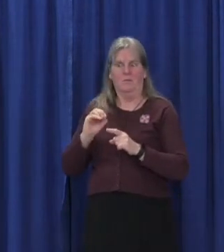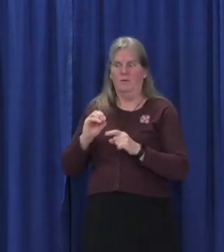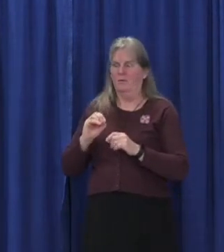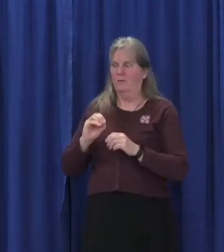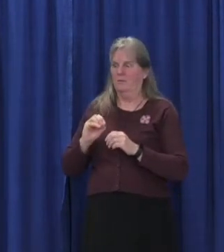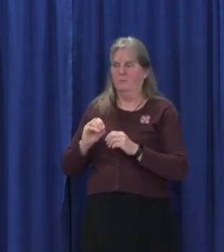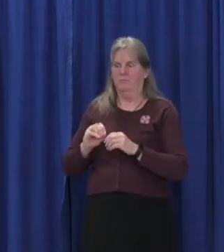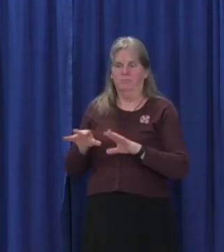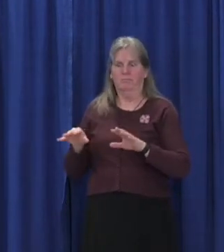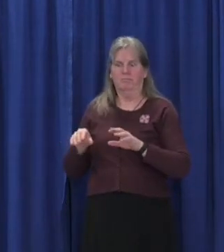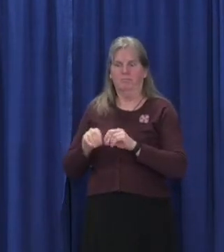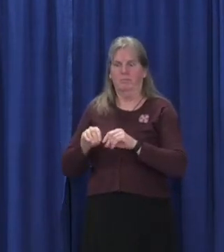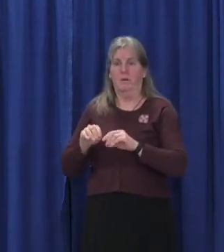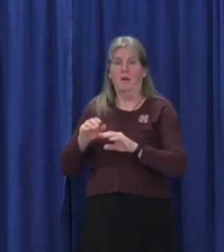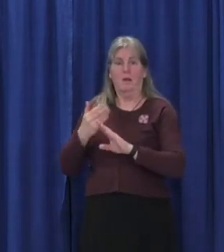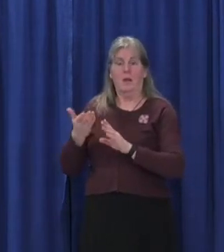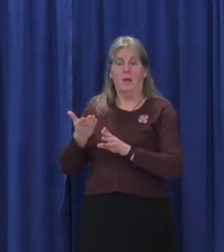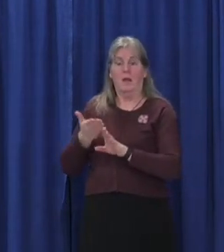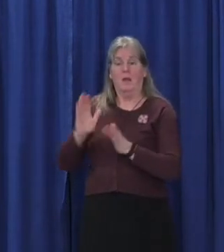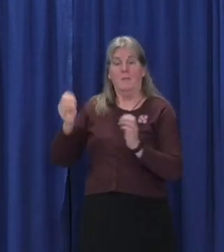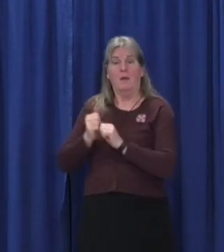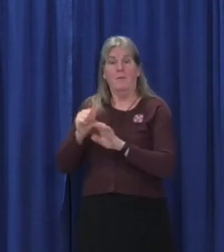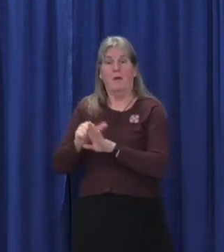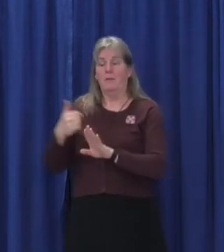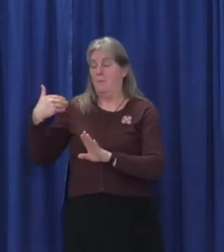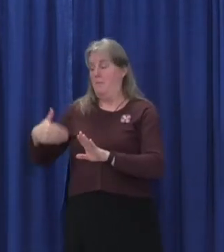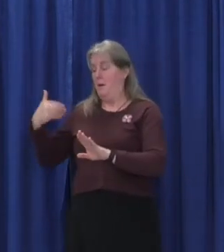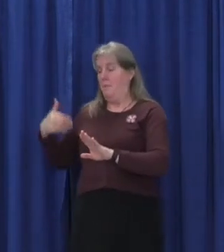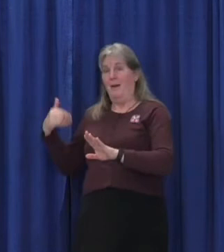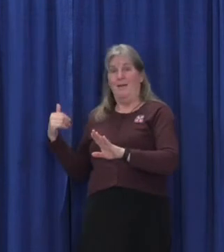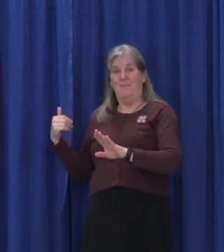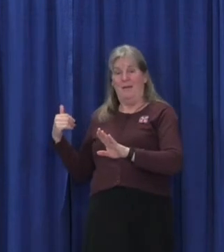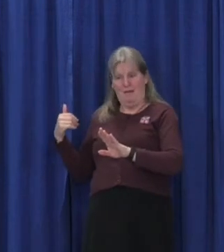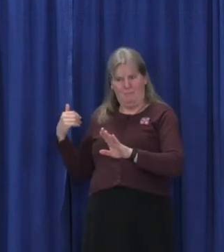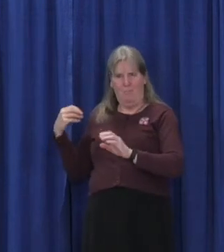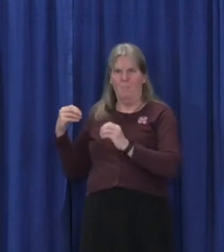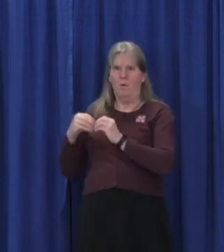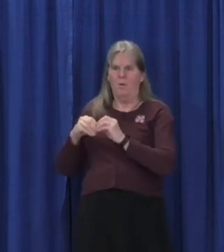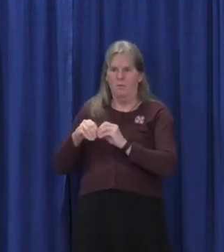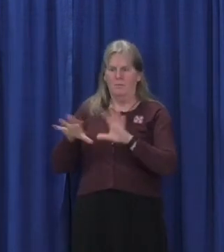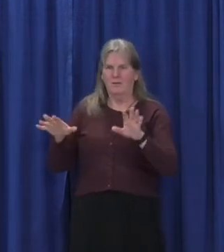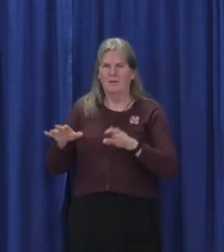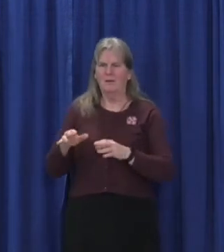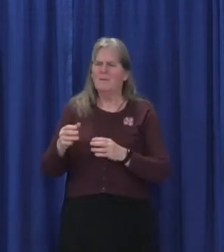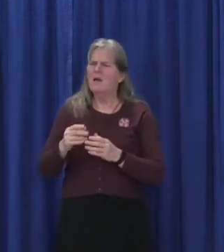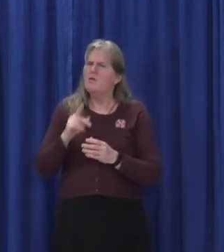of COVID-19 before. Its health impacts and severity are not known.